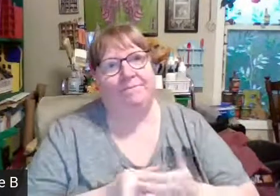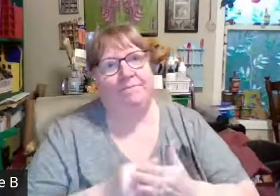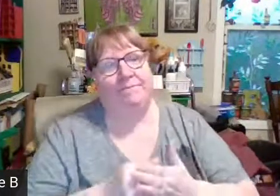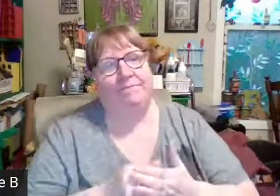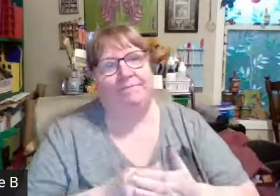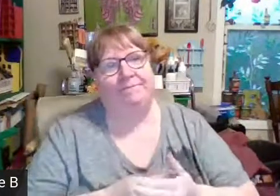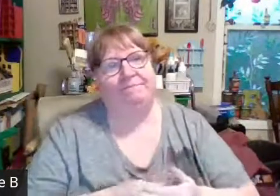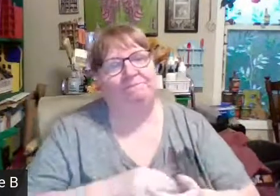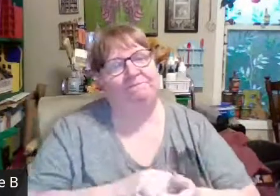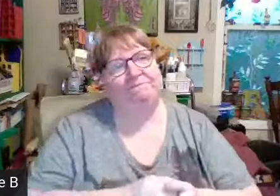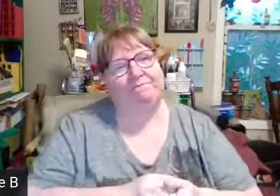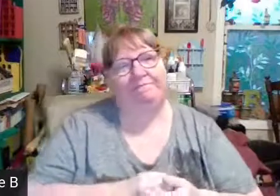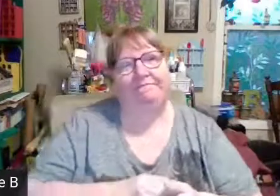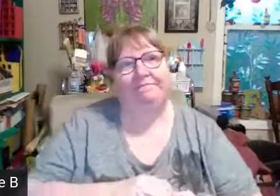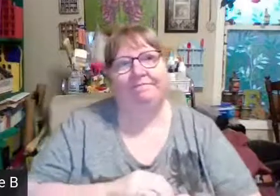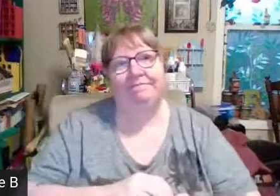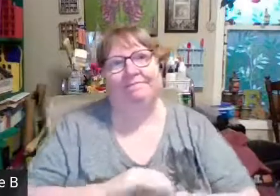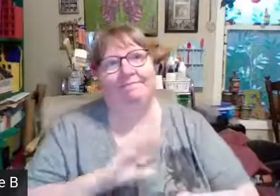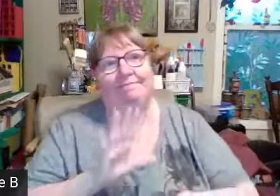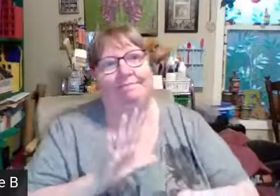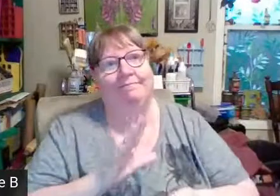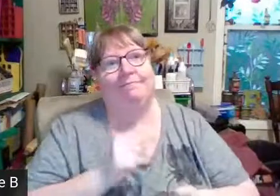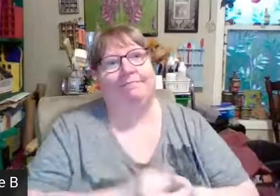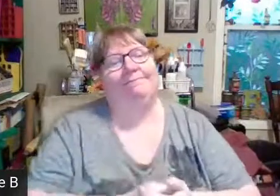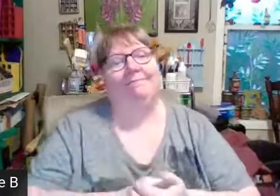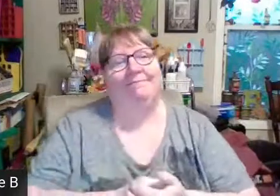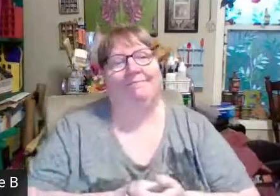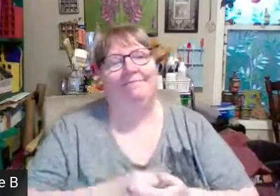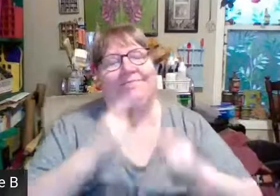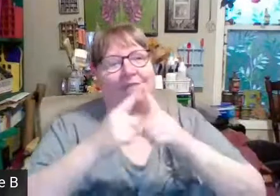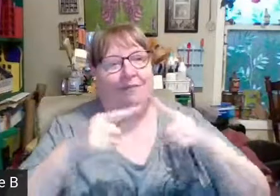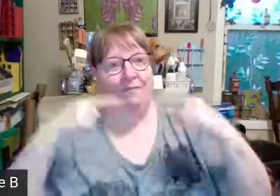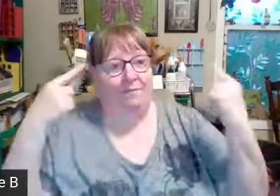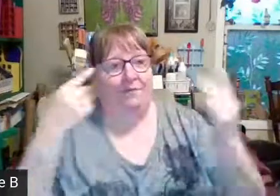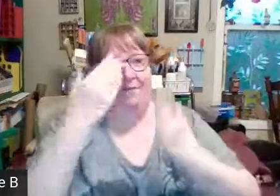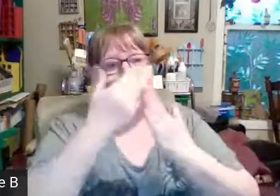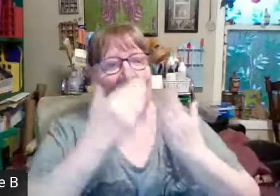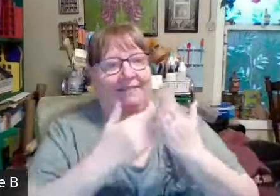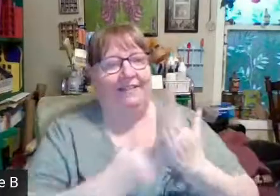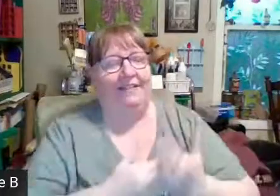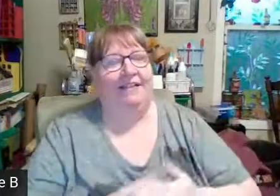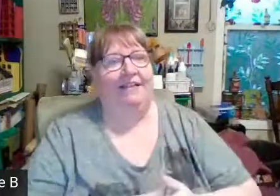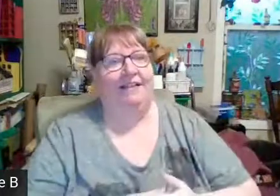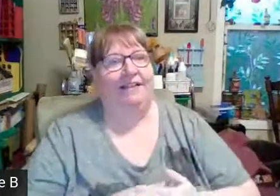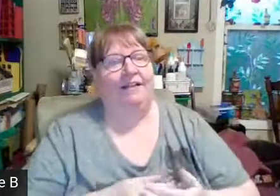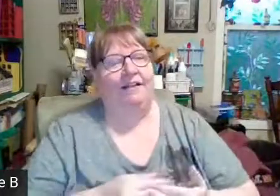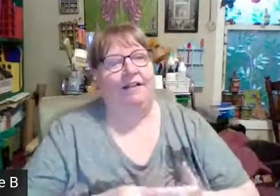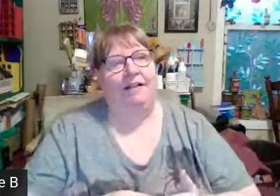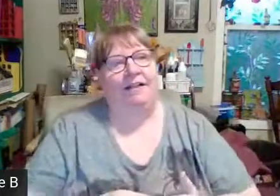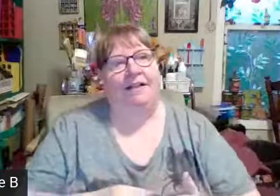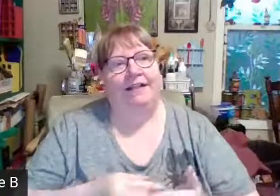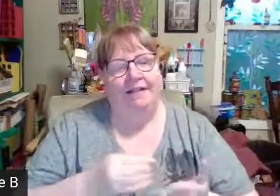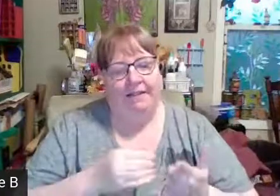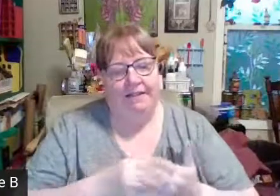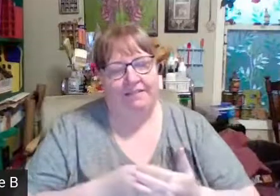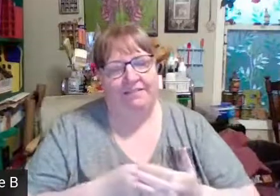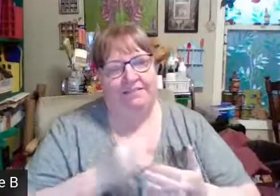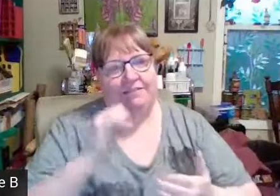Hello. Okay, for one thing, the smile list, and I'm the one who keeps it all updated, or I try really